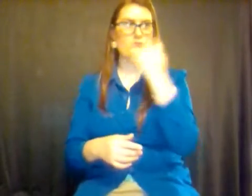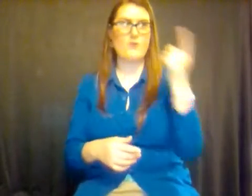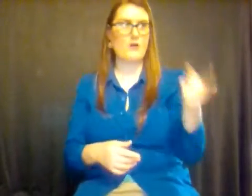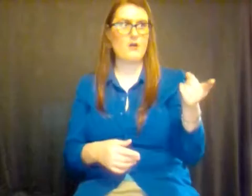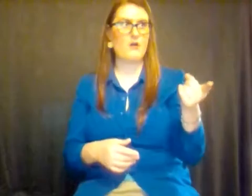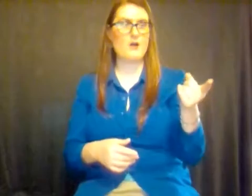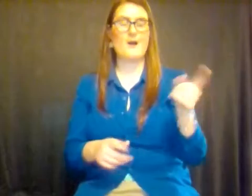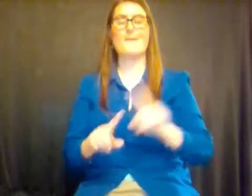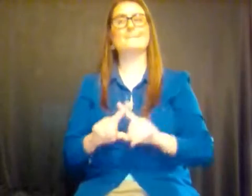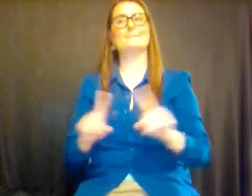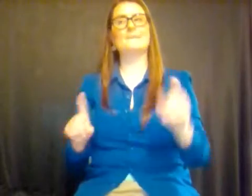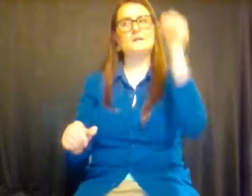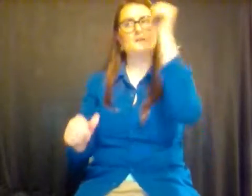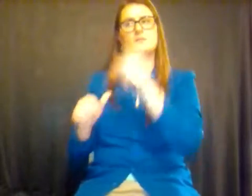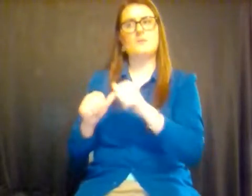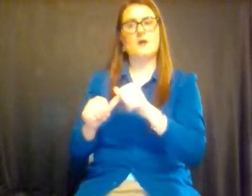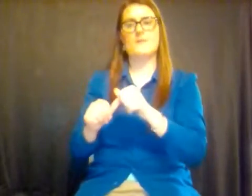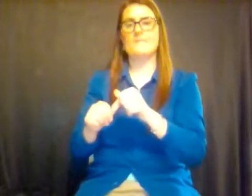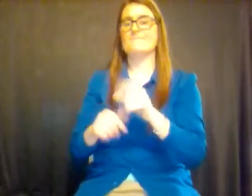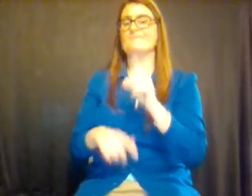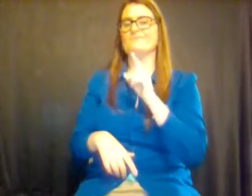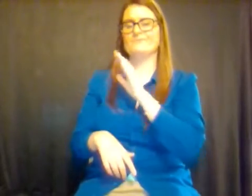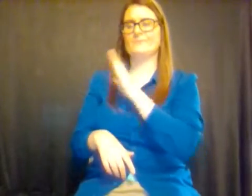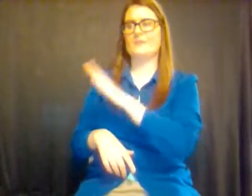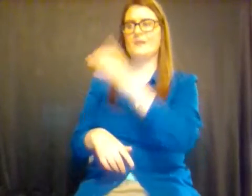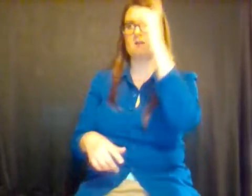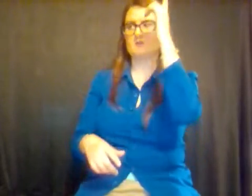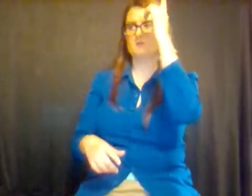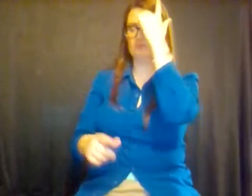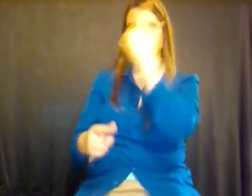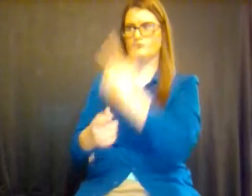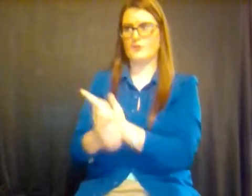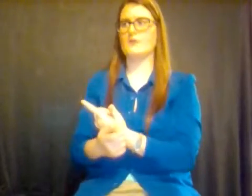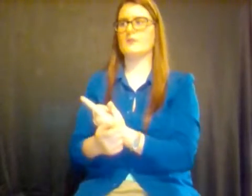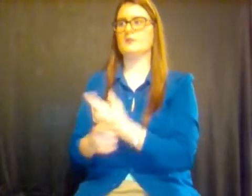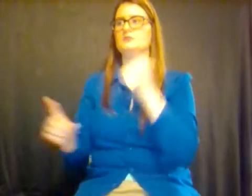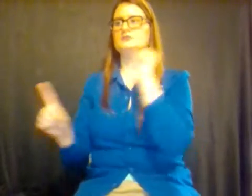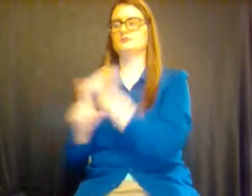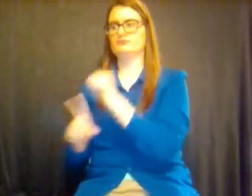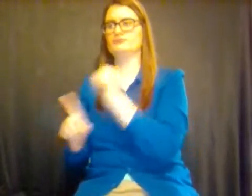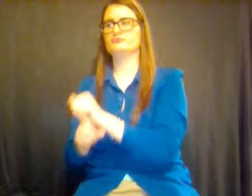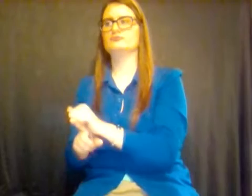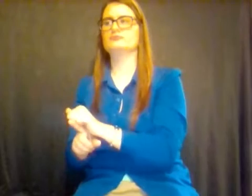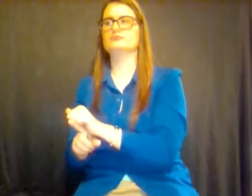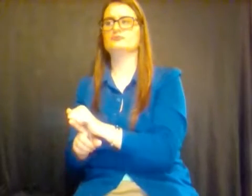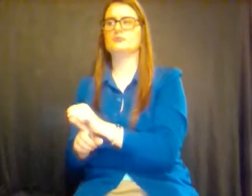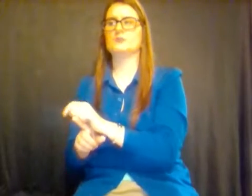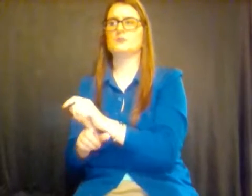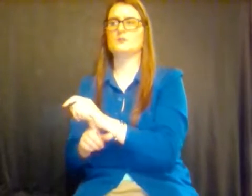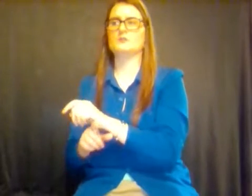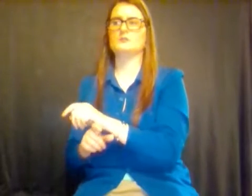was no worse than what he'd done to his own brother. So Jacob went to Laban and said, "I've married Leah, now let me marry Rachel